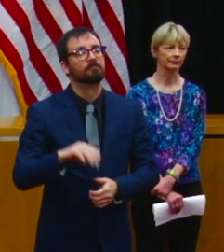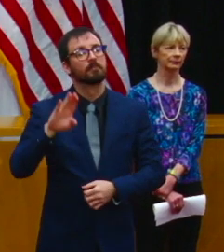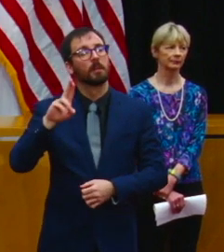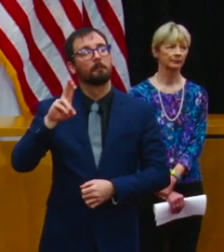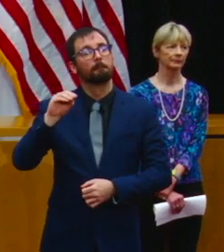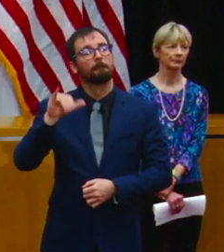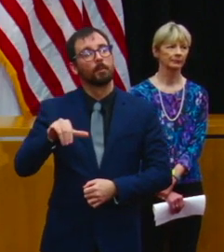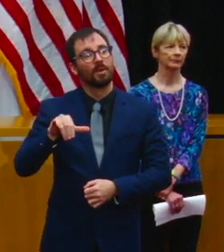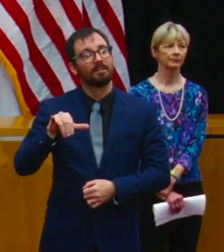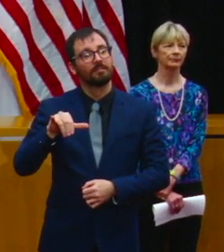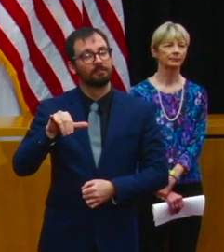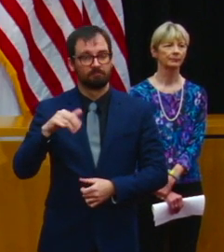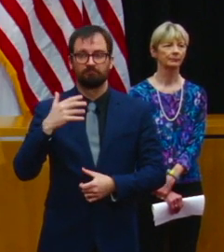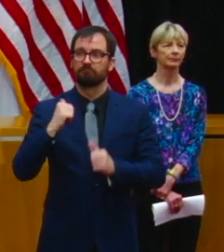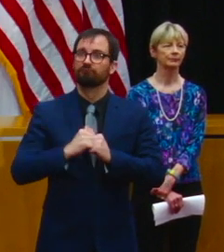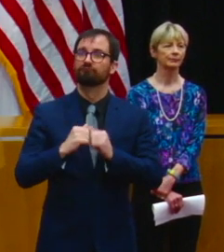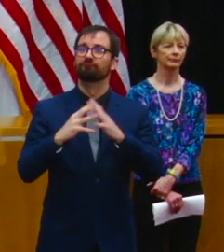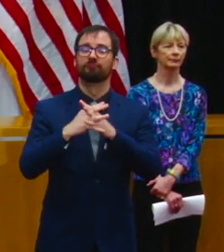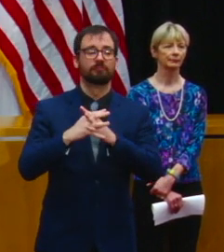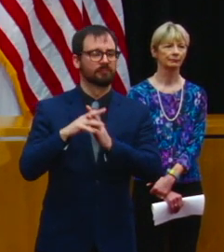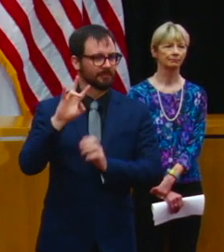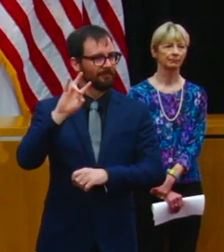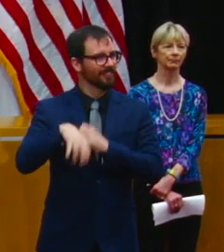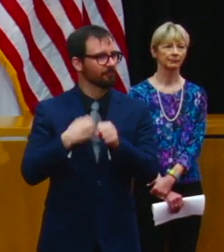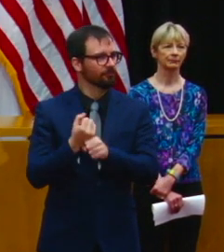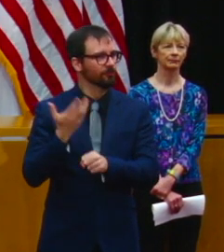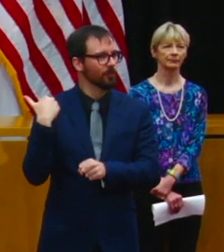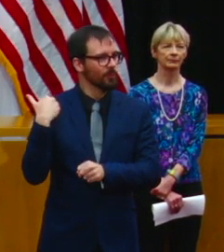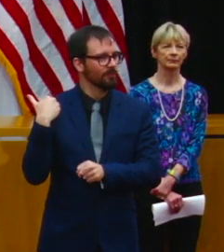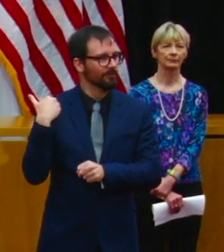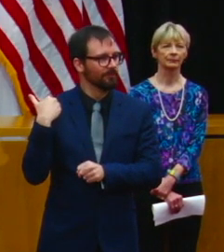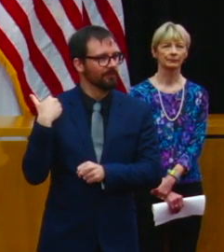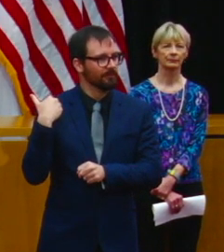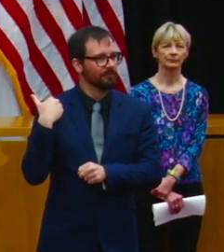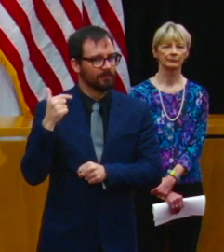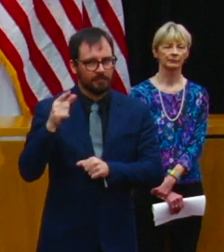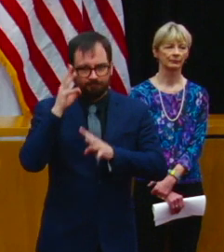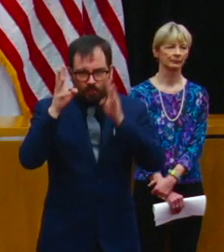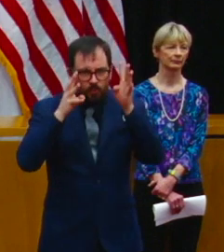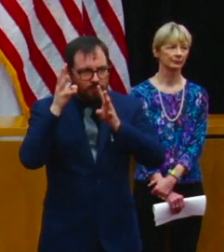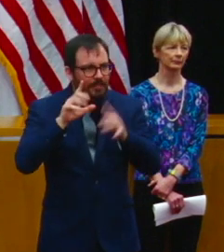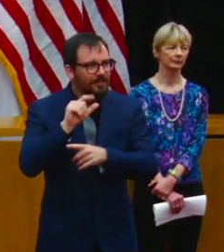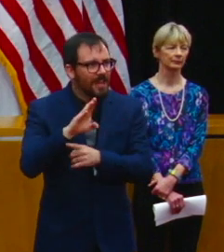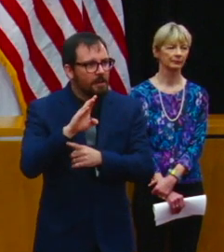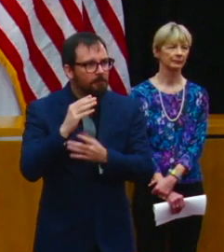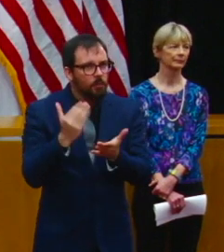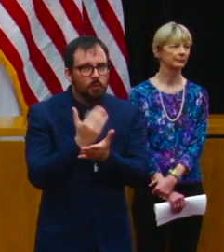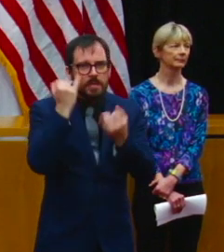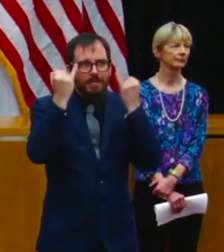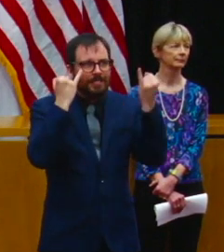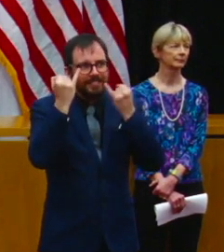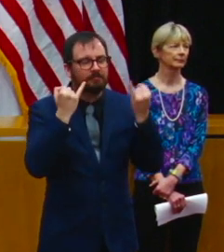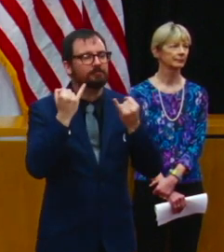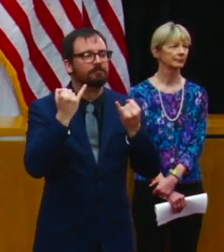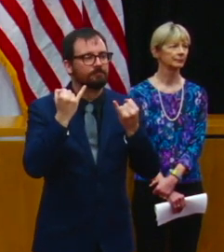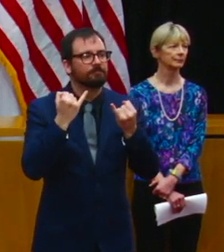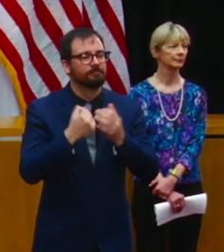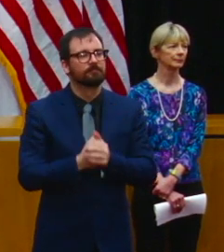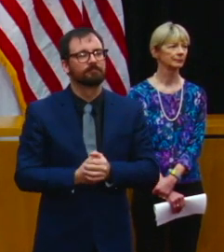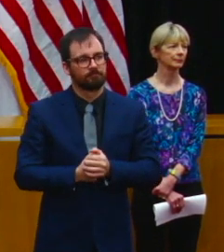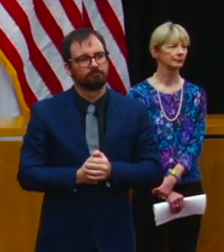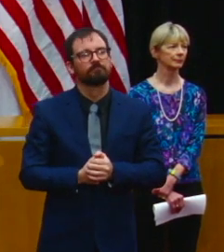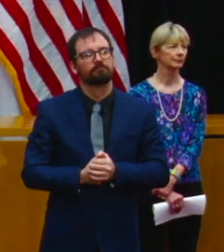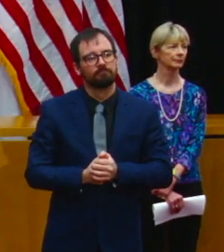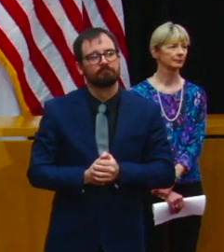what to do when they're sick or injured using modern technologies and artificial intelligence. We felt there had to be something better